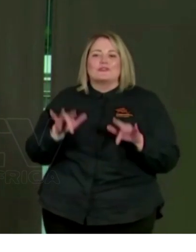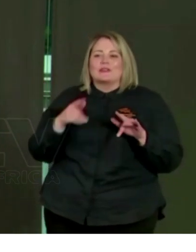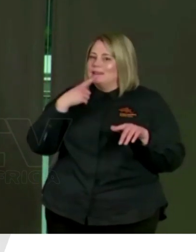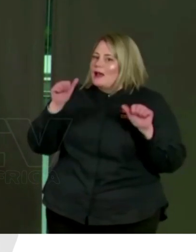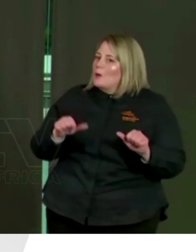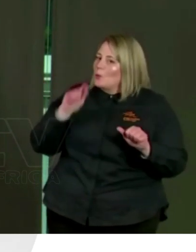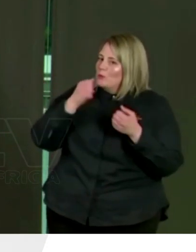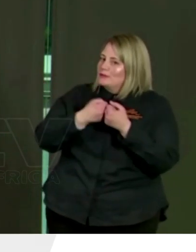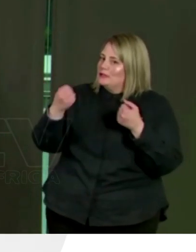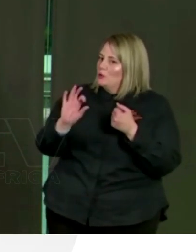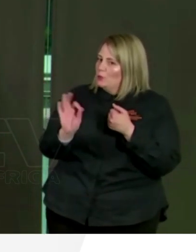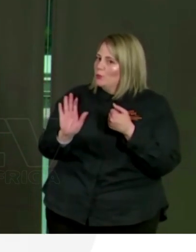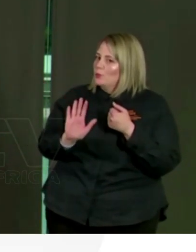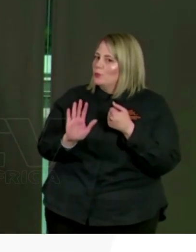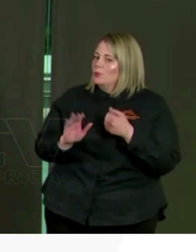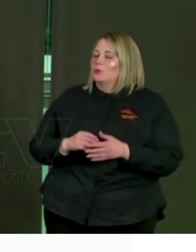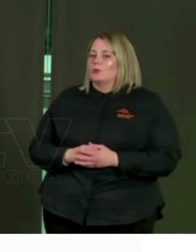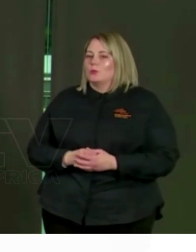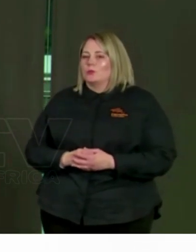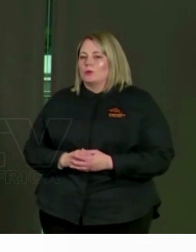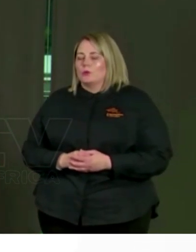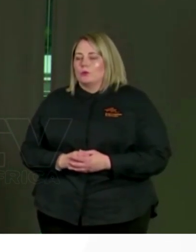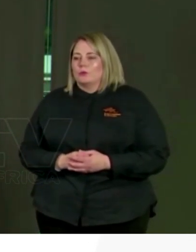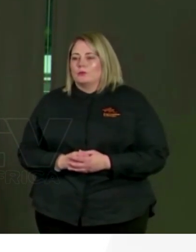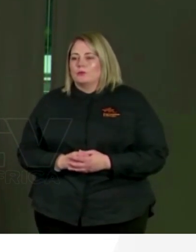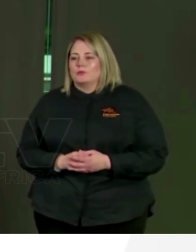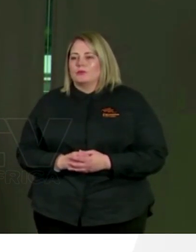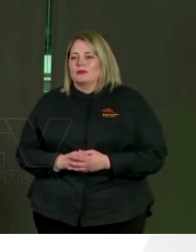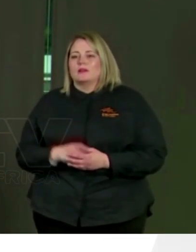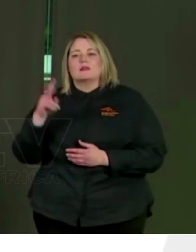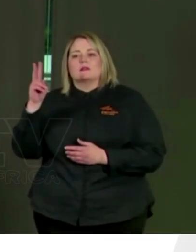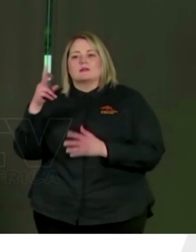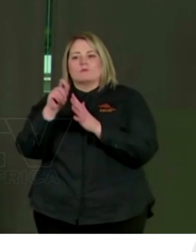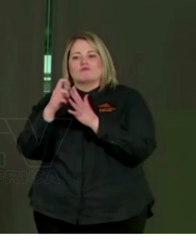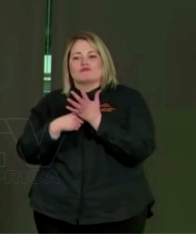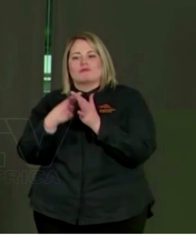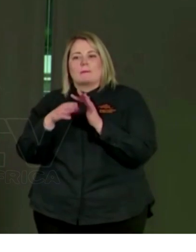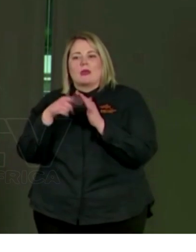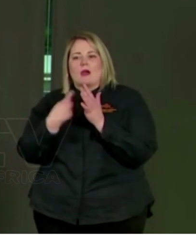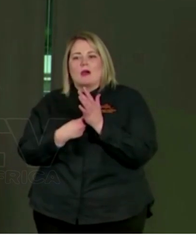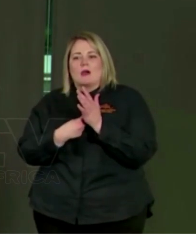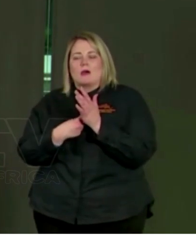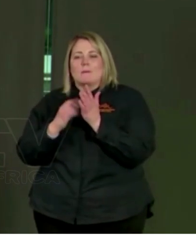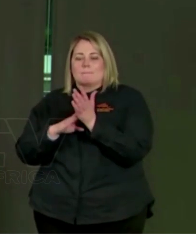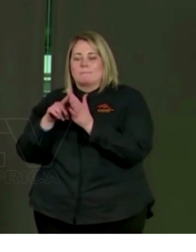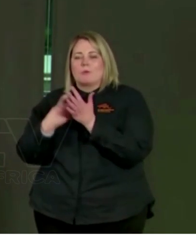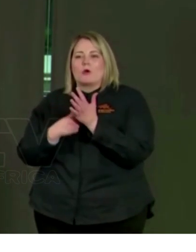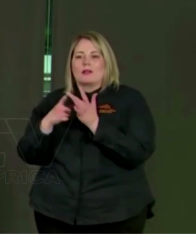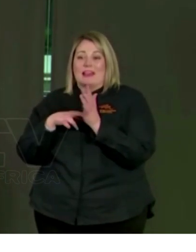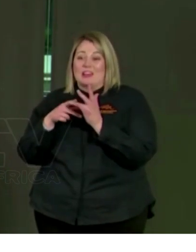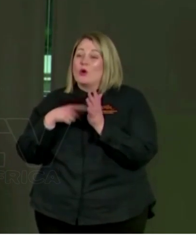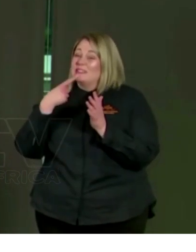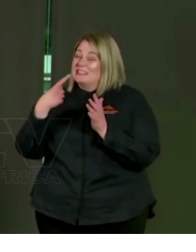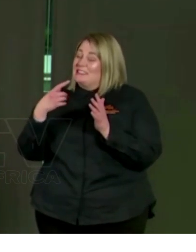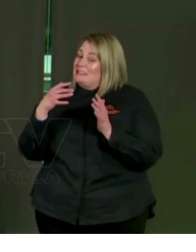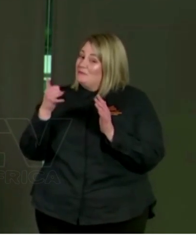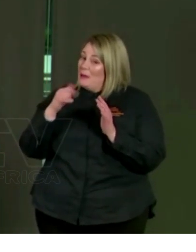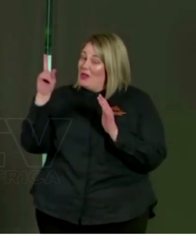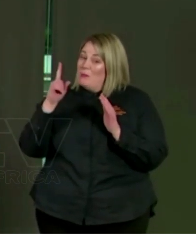virus outbreak. Australia's second most populous state was plunged into the lockdown on May